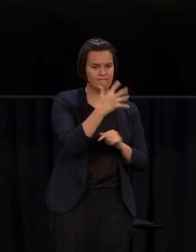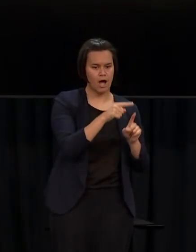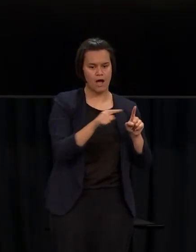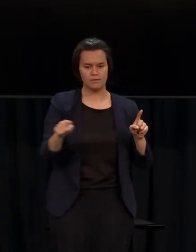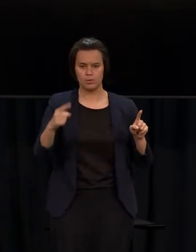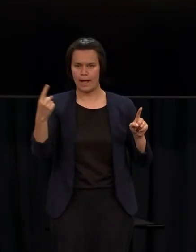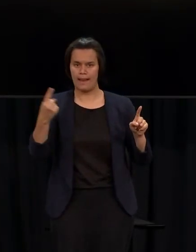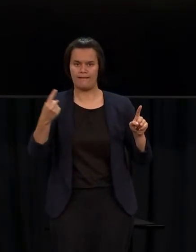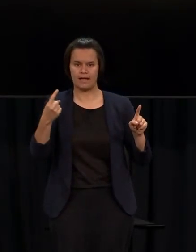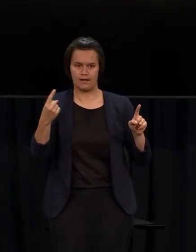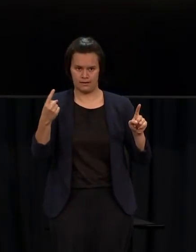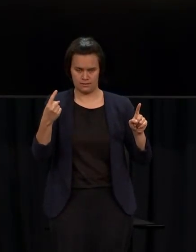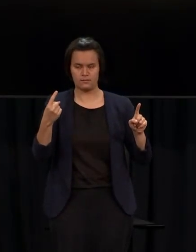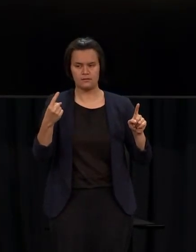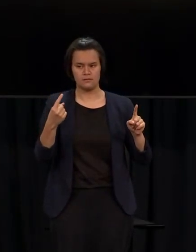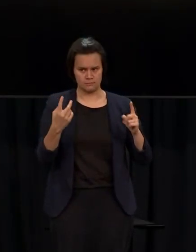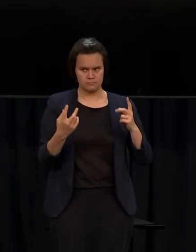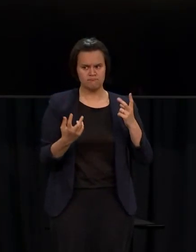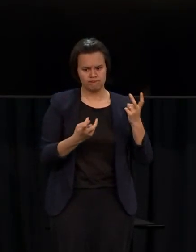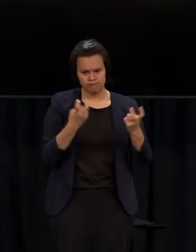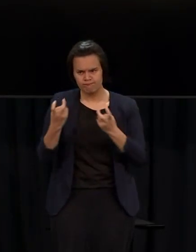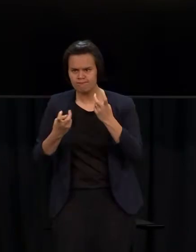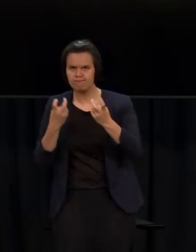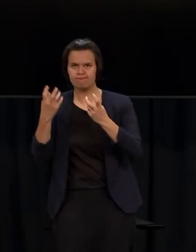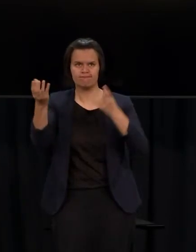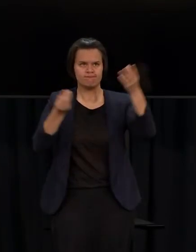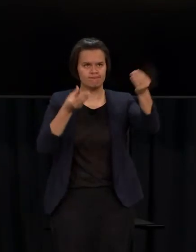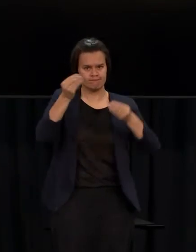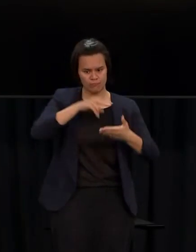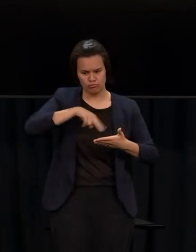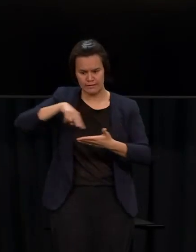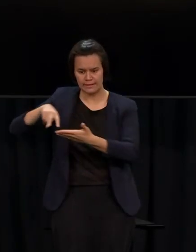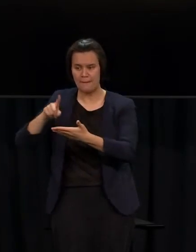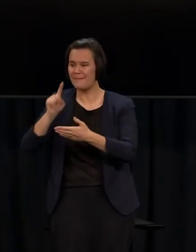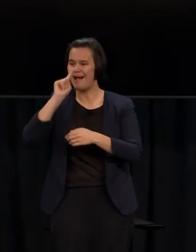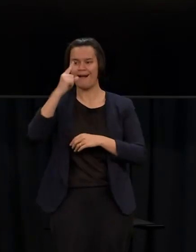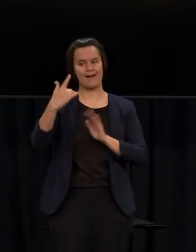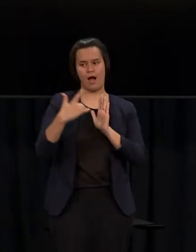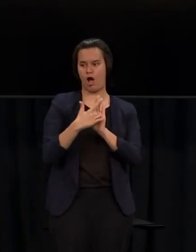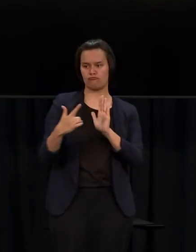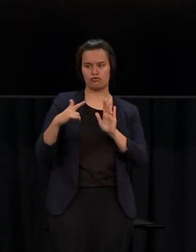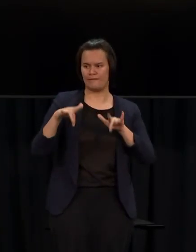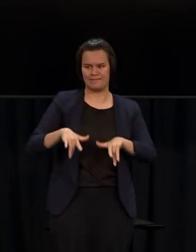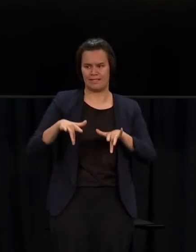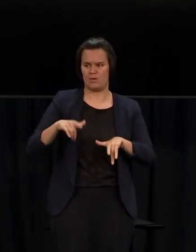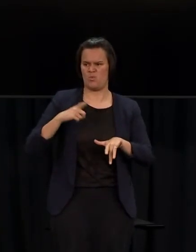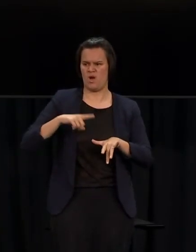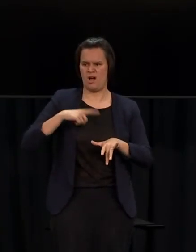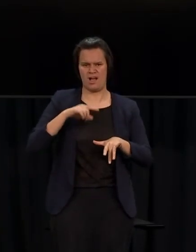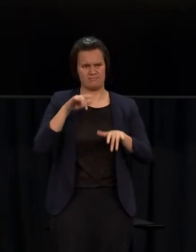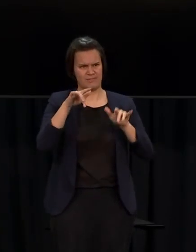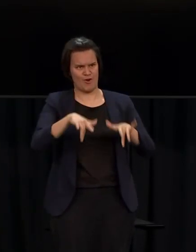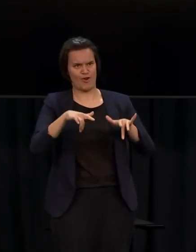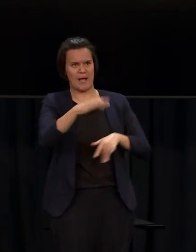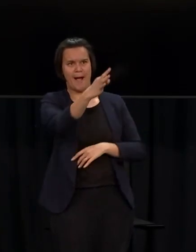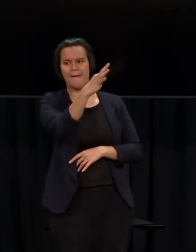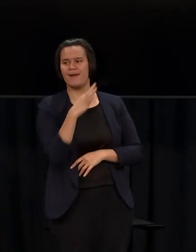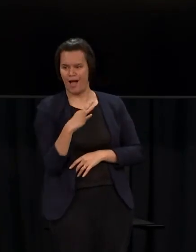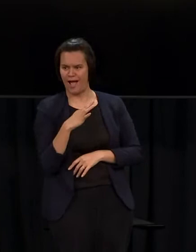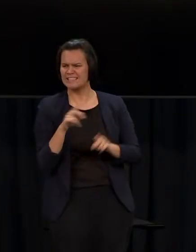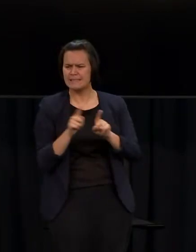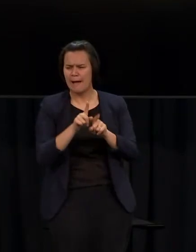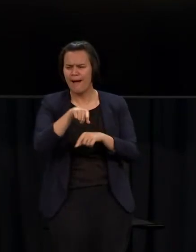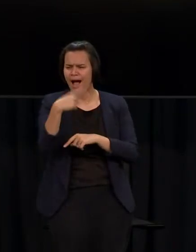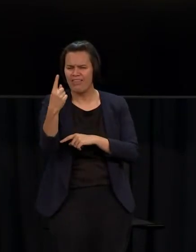provisional approval forward or make a recommendation around that until they've had a formal application from Pfizer. The same in any country. So